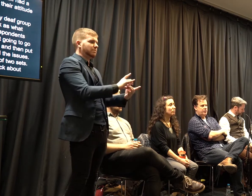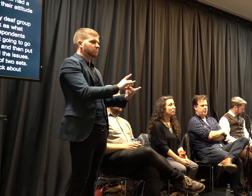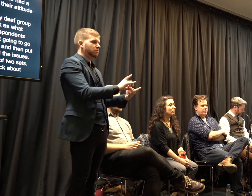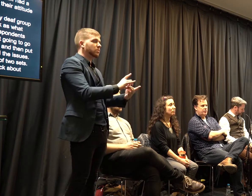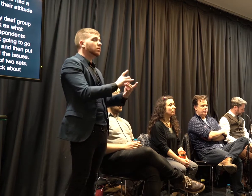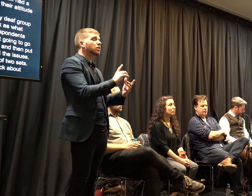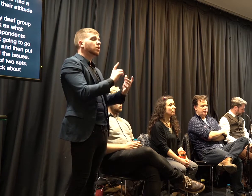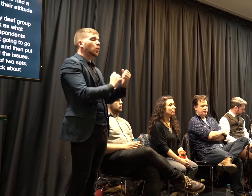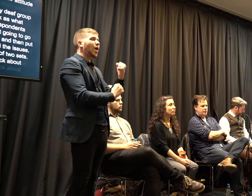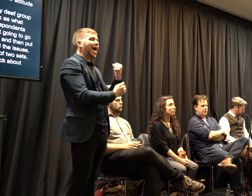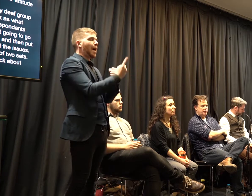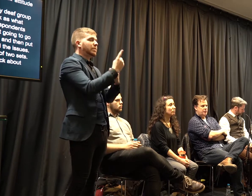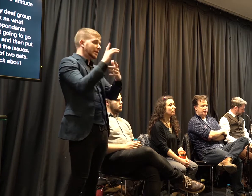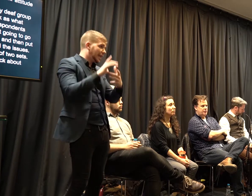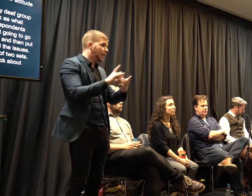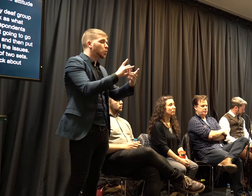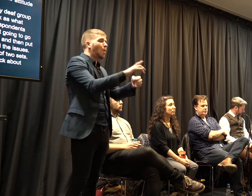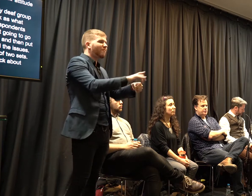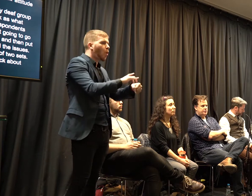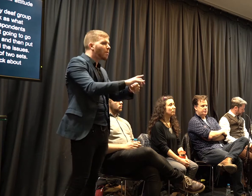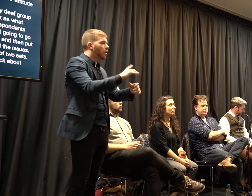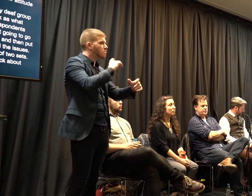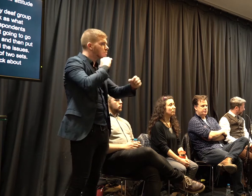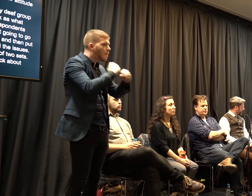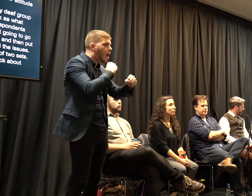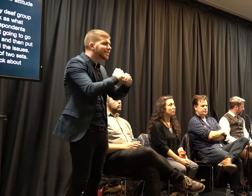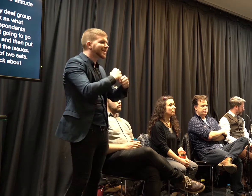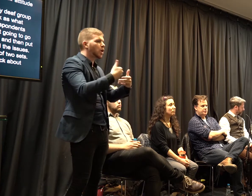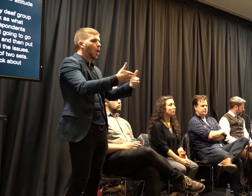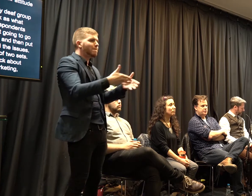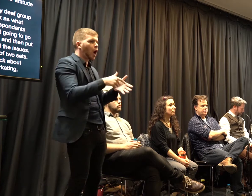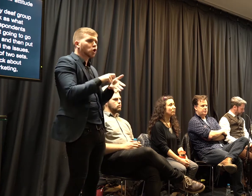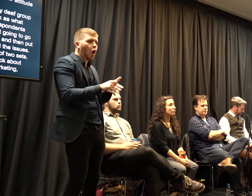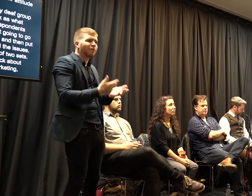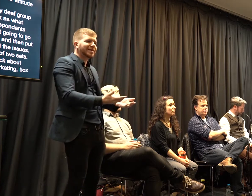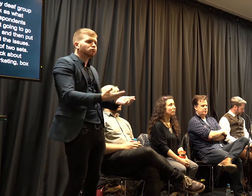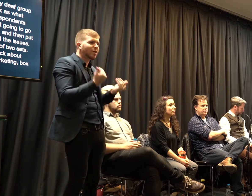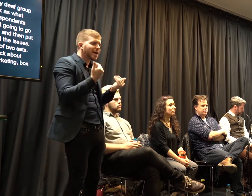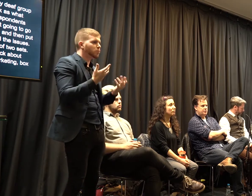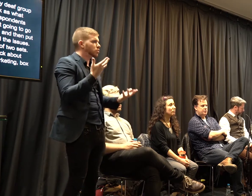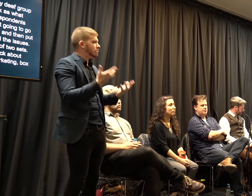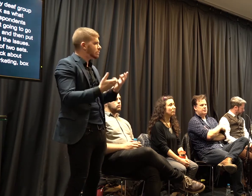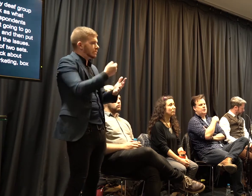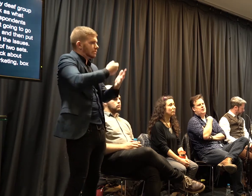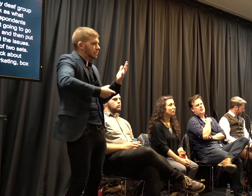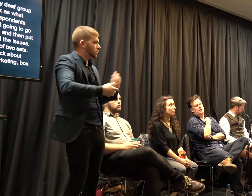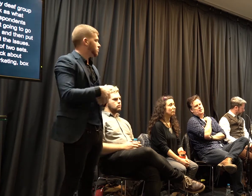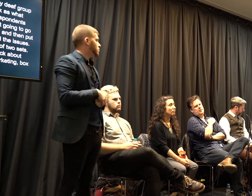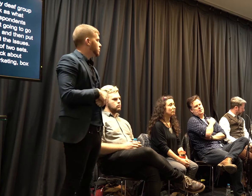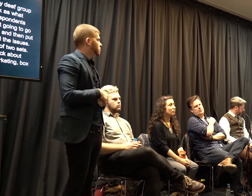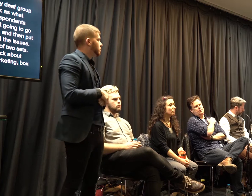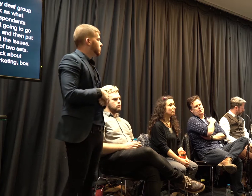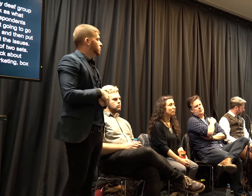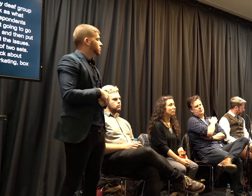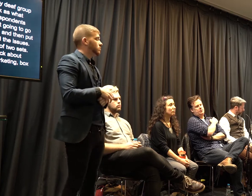what happens around the performance, marketing, box office, front of house, all of this kind of stuff, which